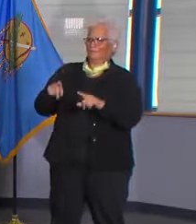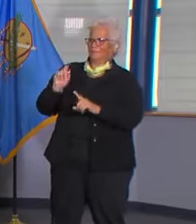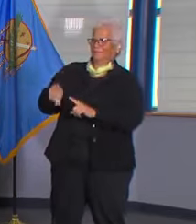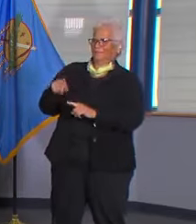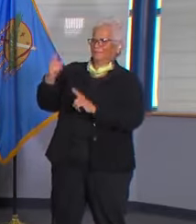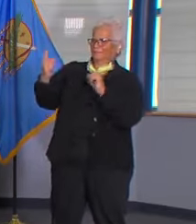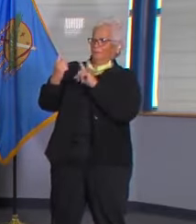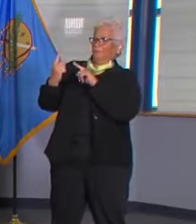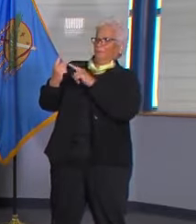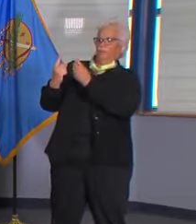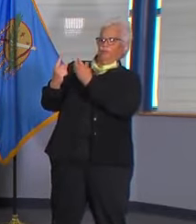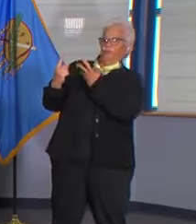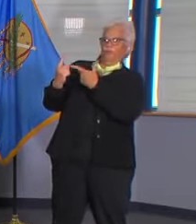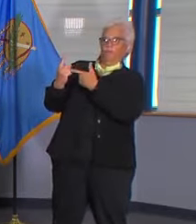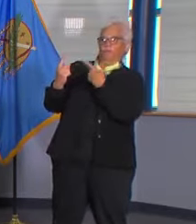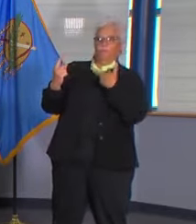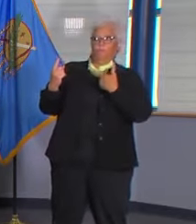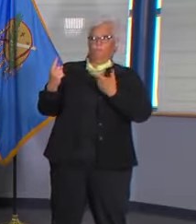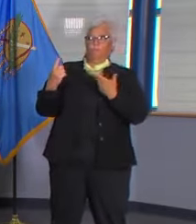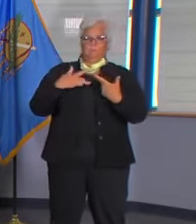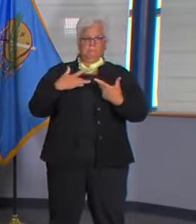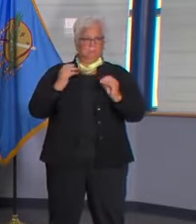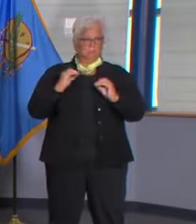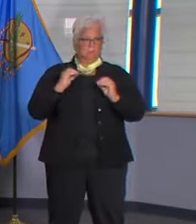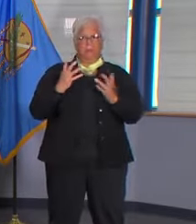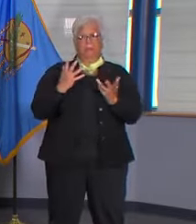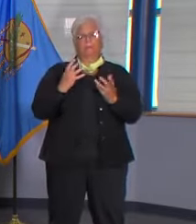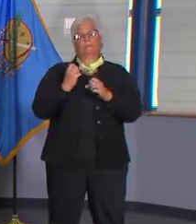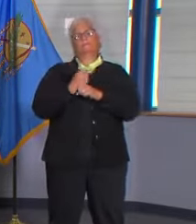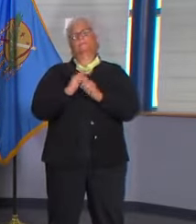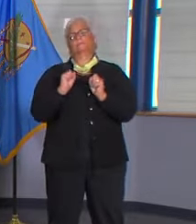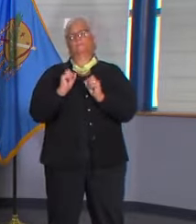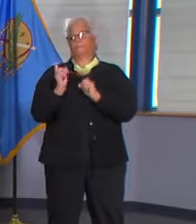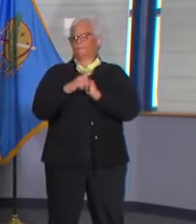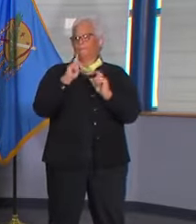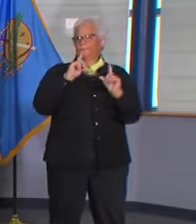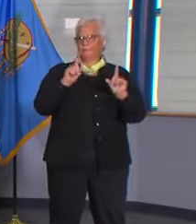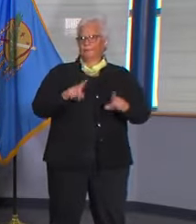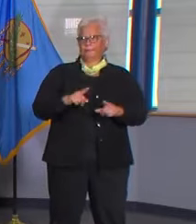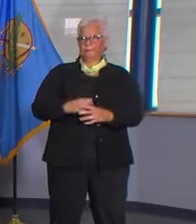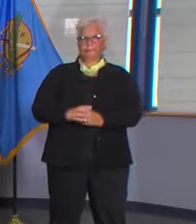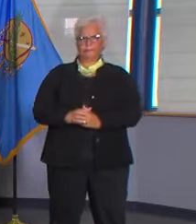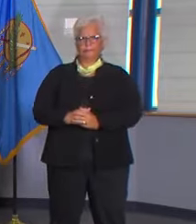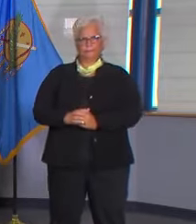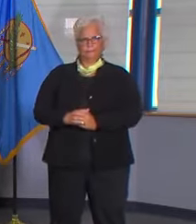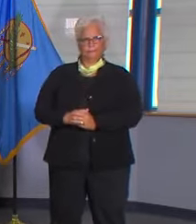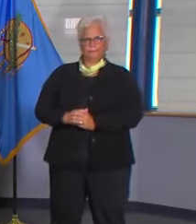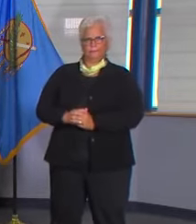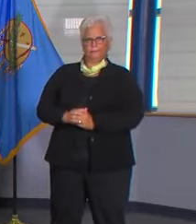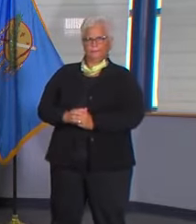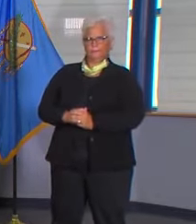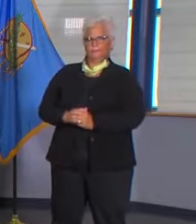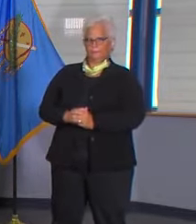the recommendation of you're exposed, you be tested, and until we grind this virus into the dust.